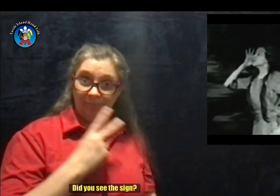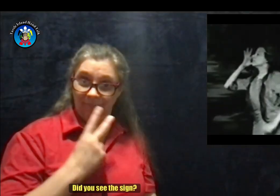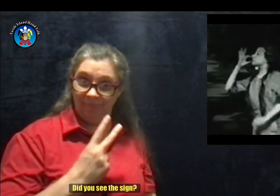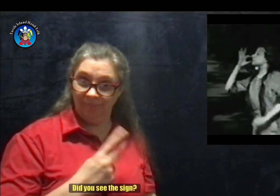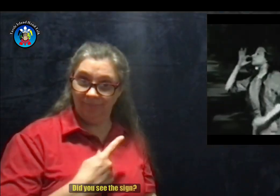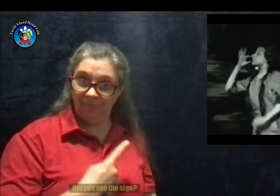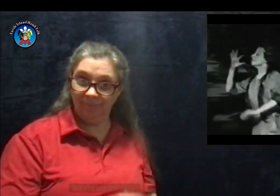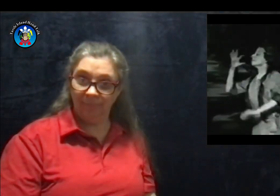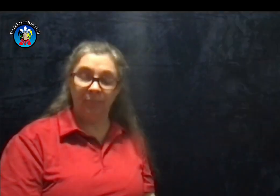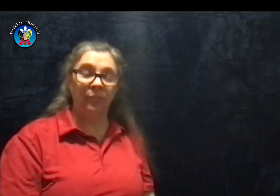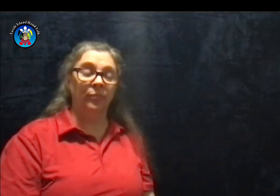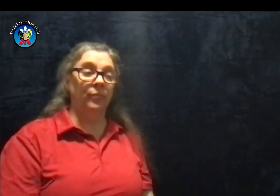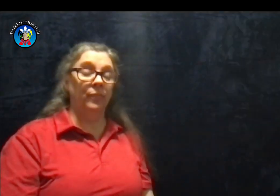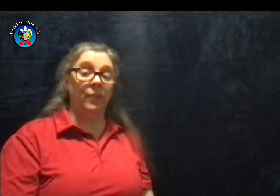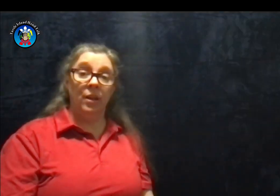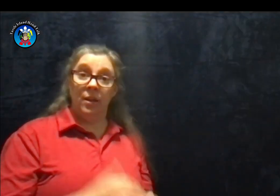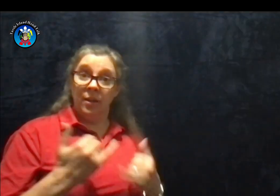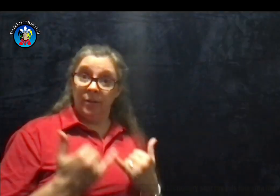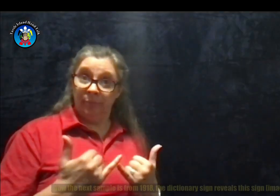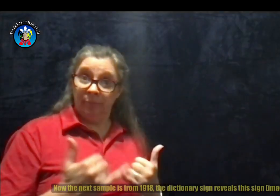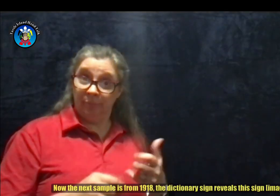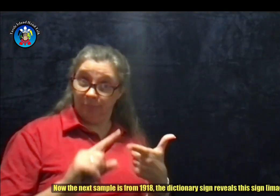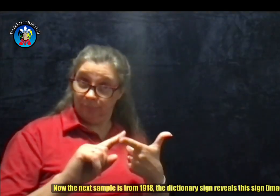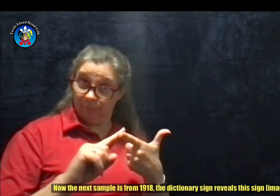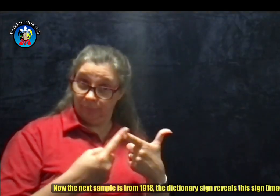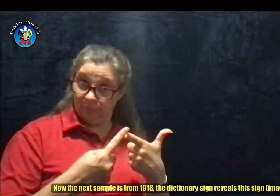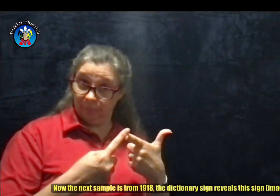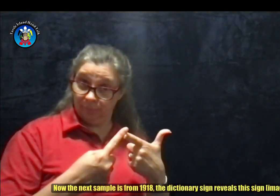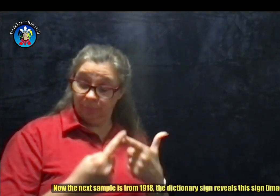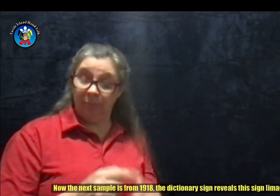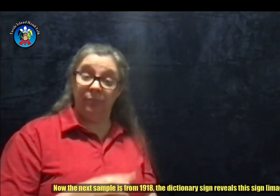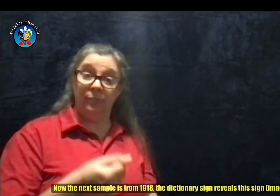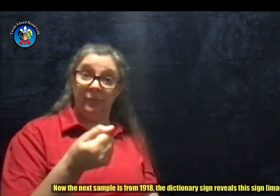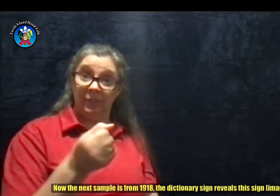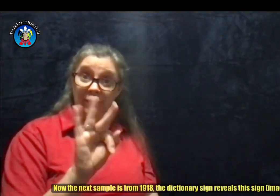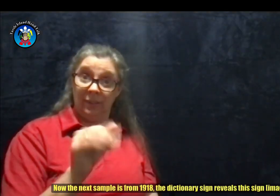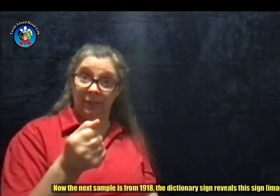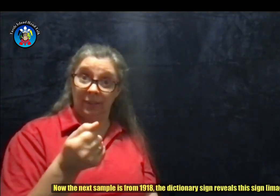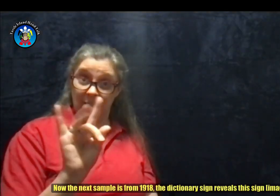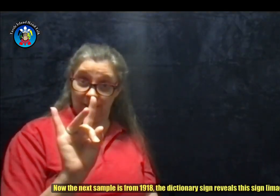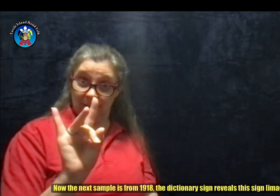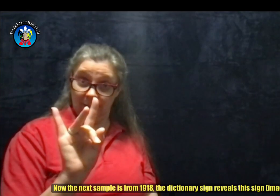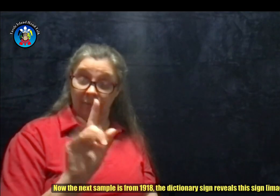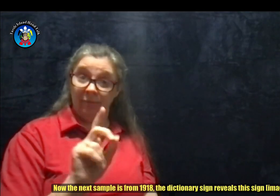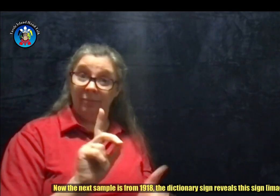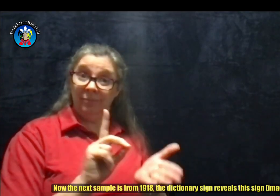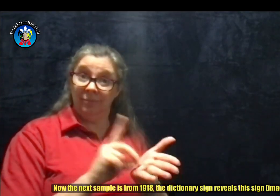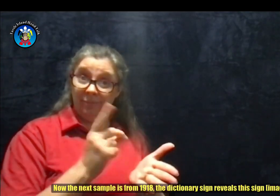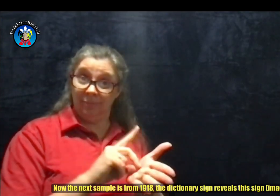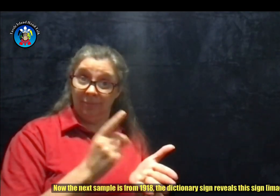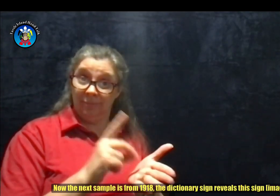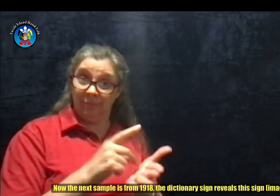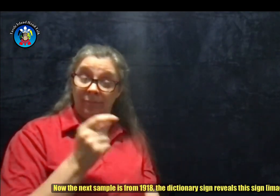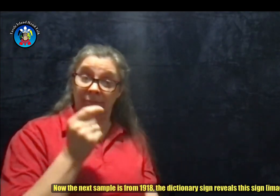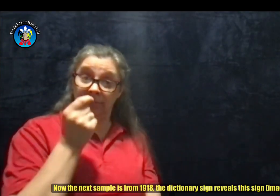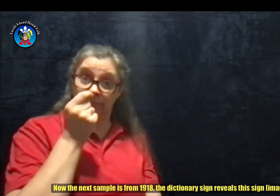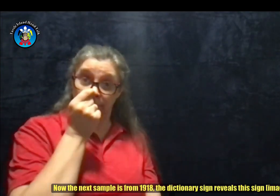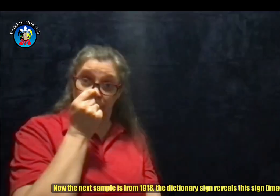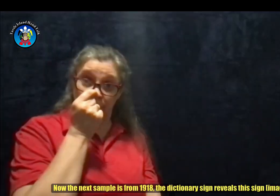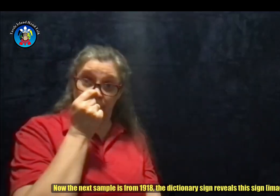Did you see the sign? Now, the next sample is from 1918. The